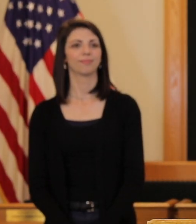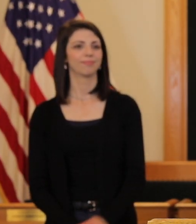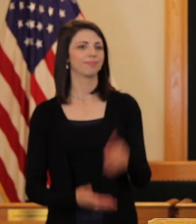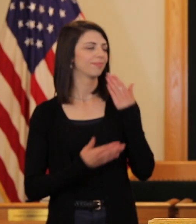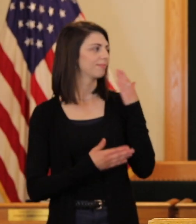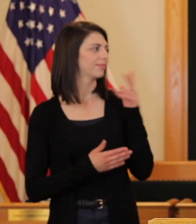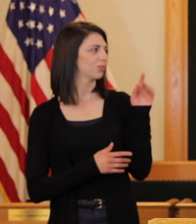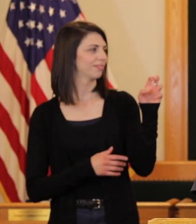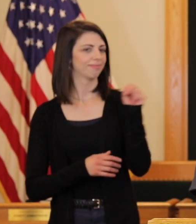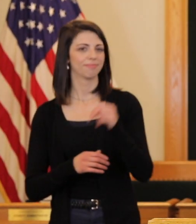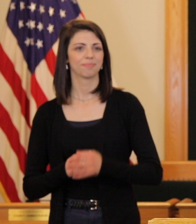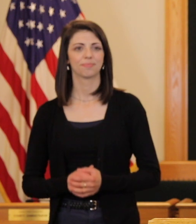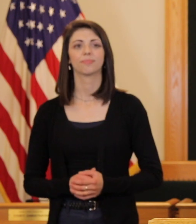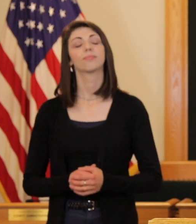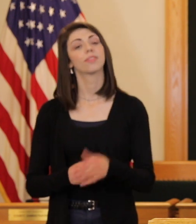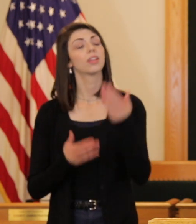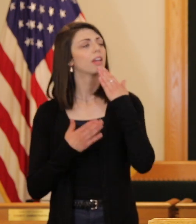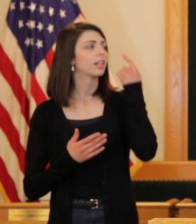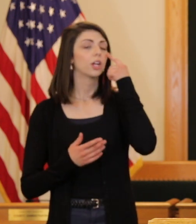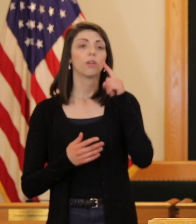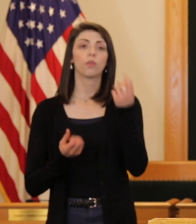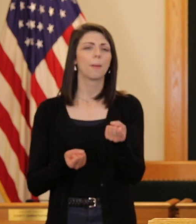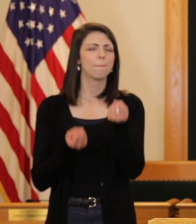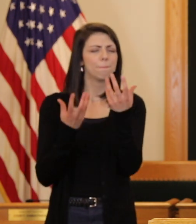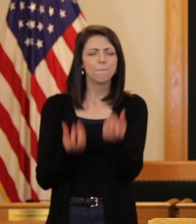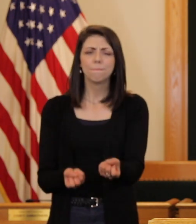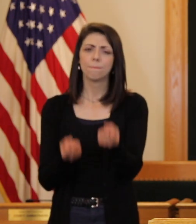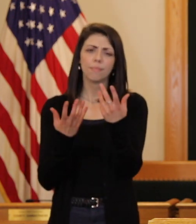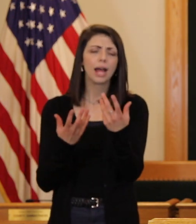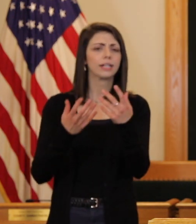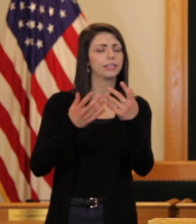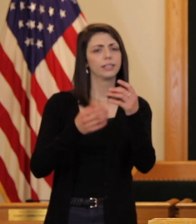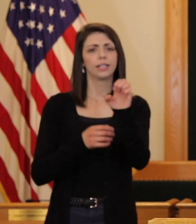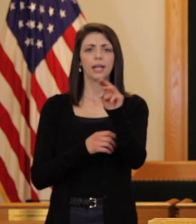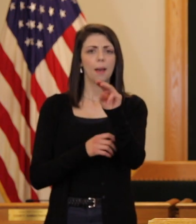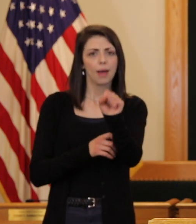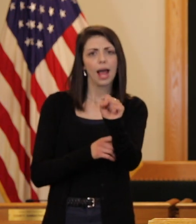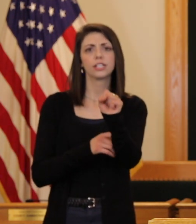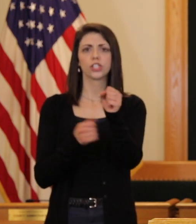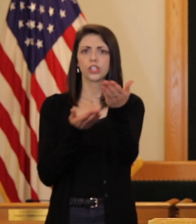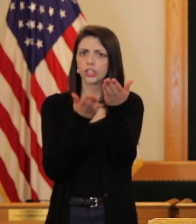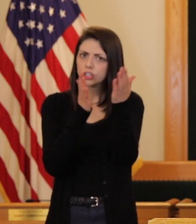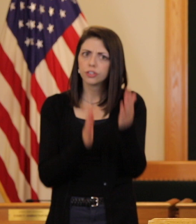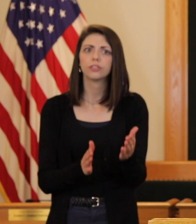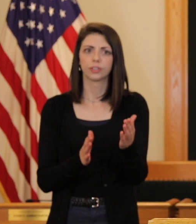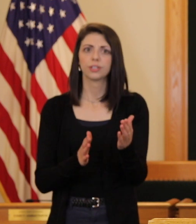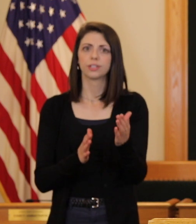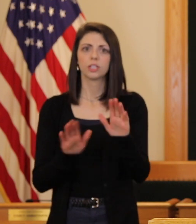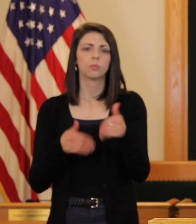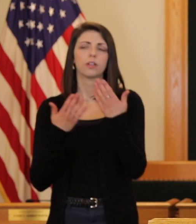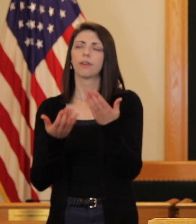Thank you, Ken. And thank you for the hundreds of EMS providers with your countless hours of training and service to our